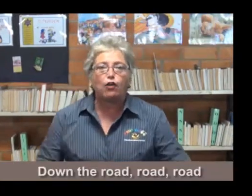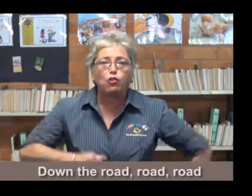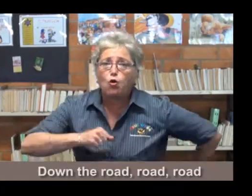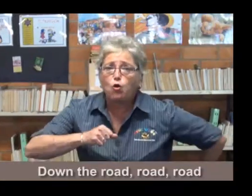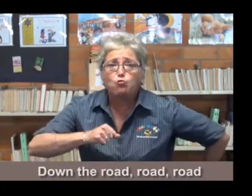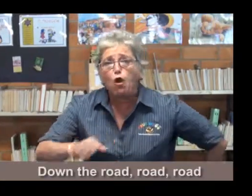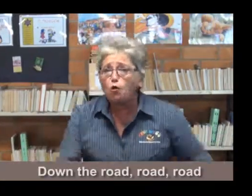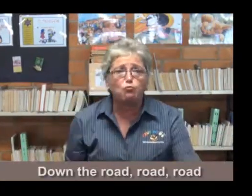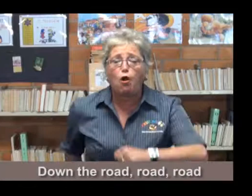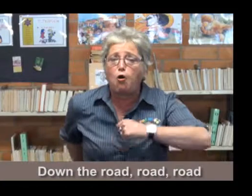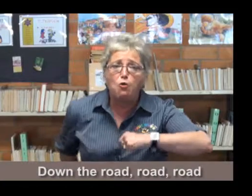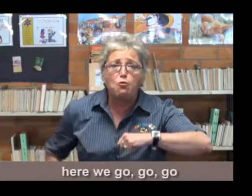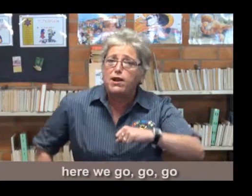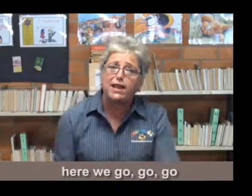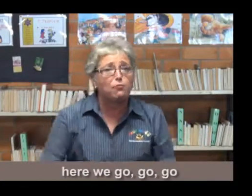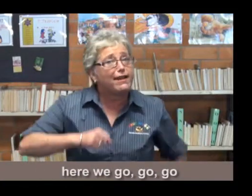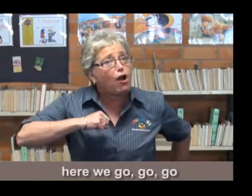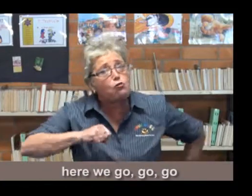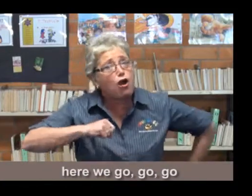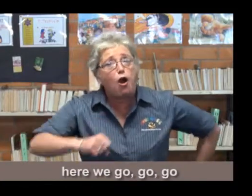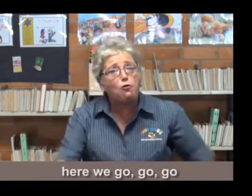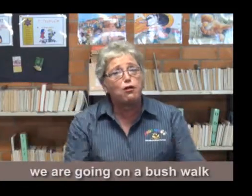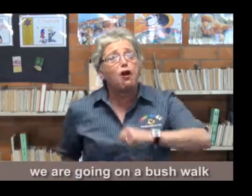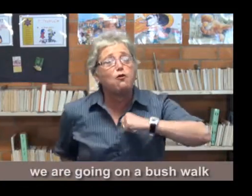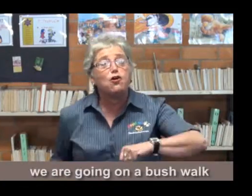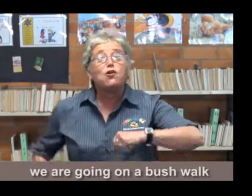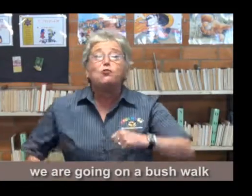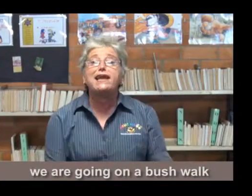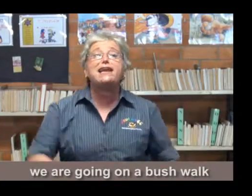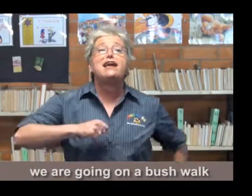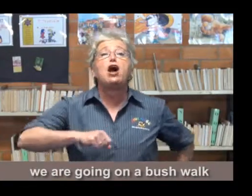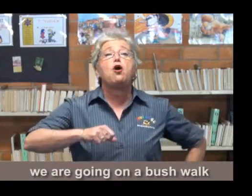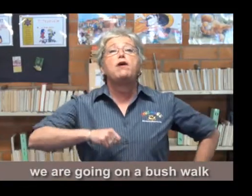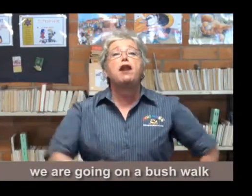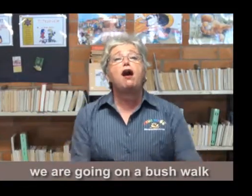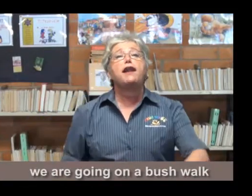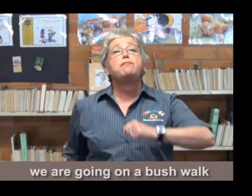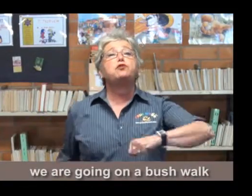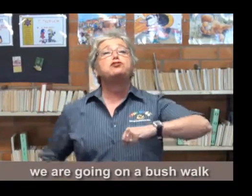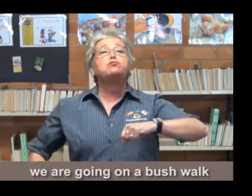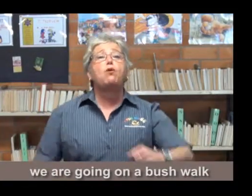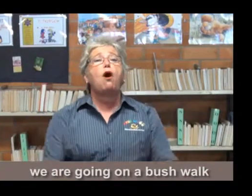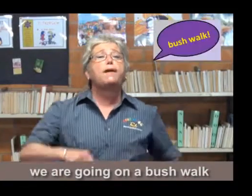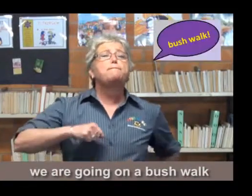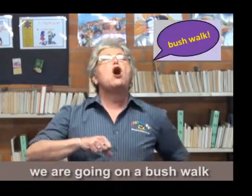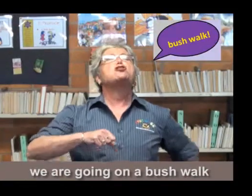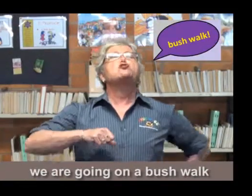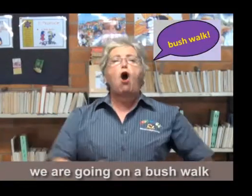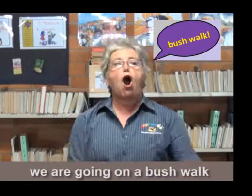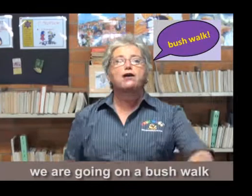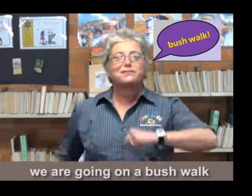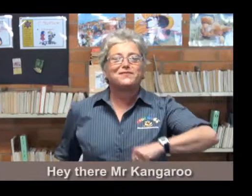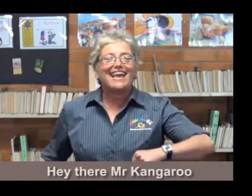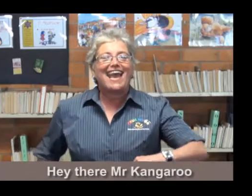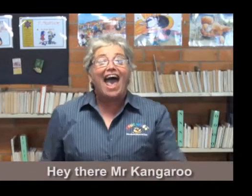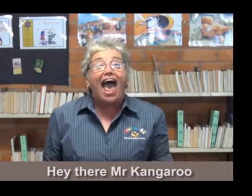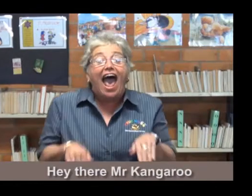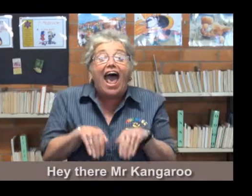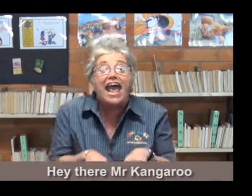the road, road, road, here we go, go, go, we are going on a bushwalk. Bushwalk! Hey